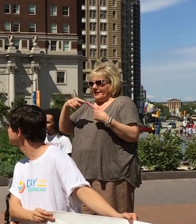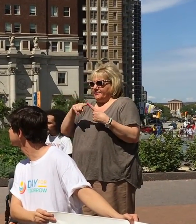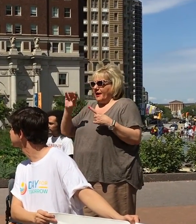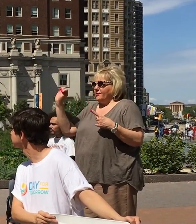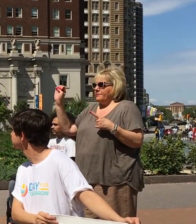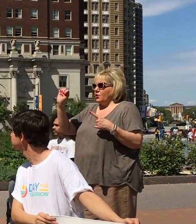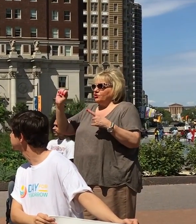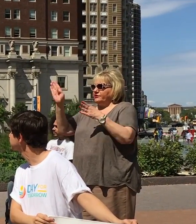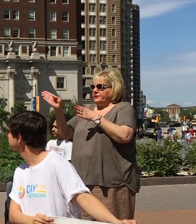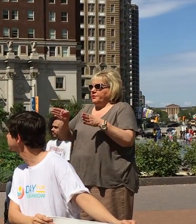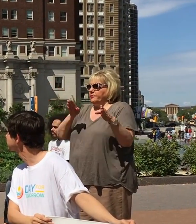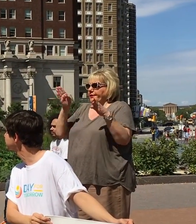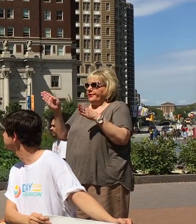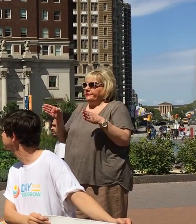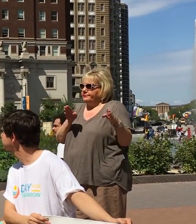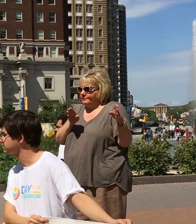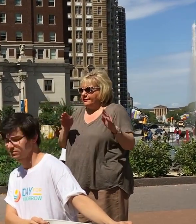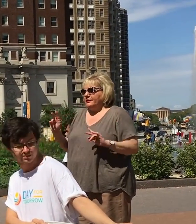with disabilities.